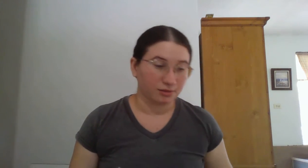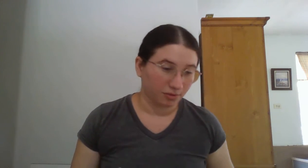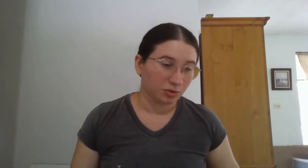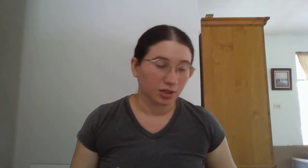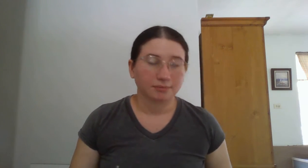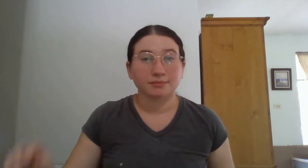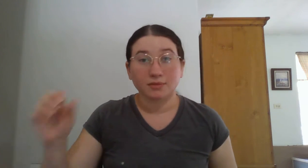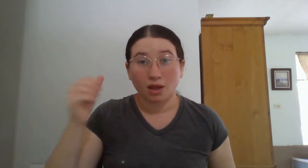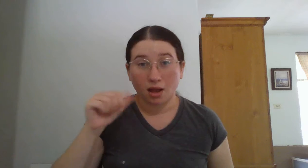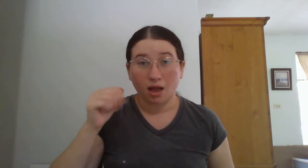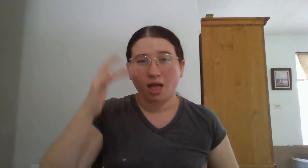one more time.